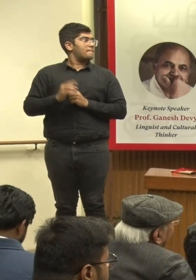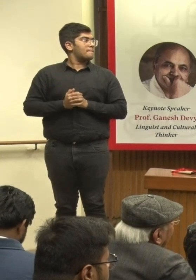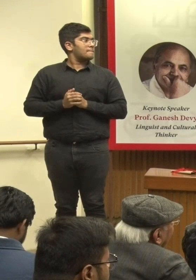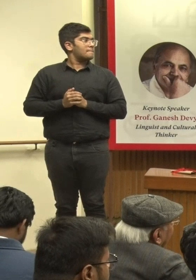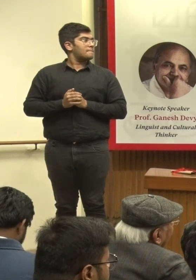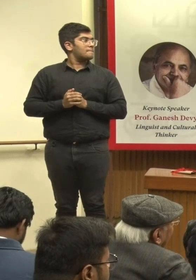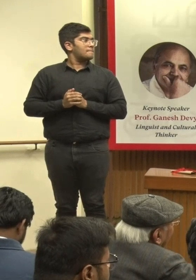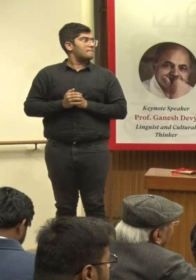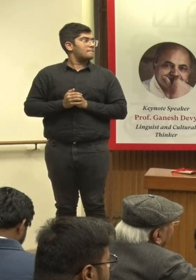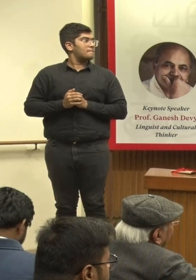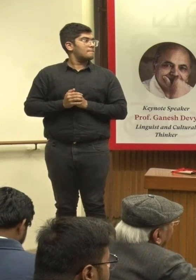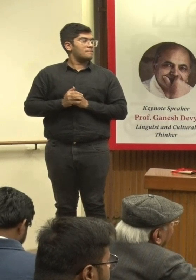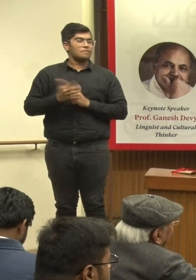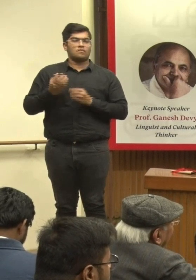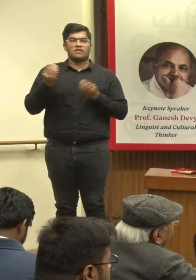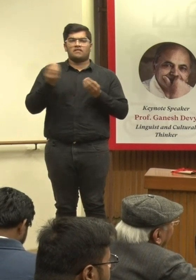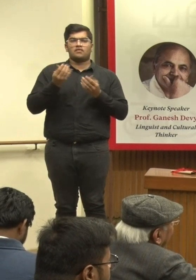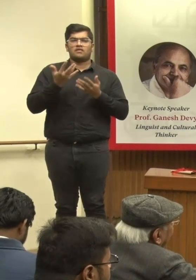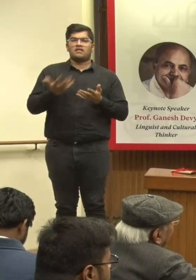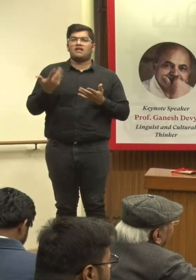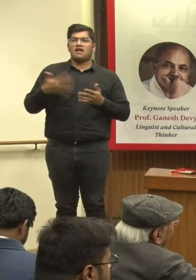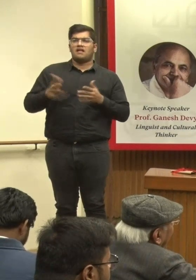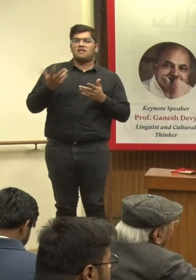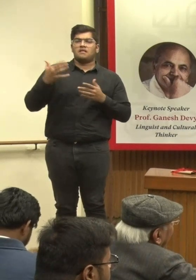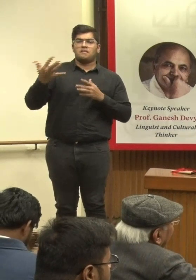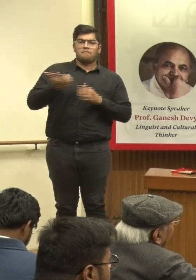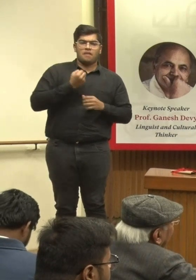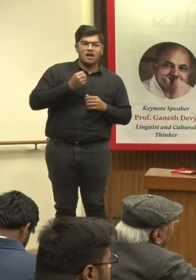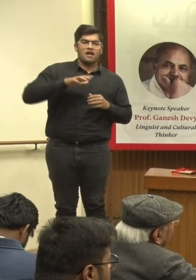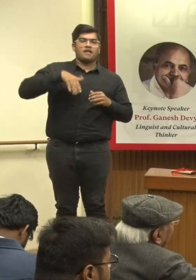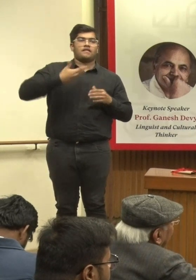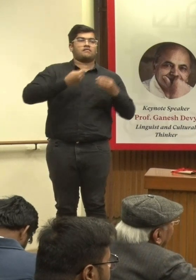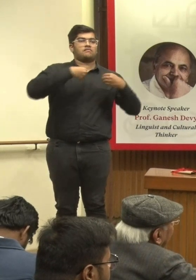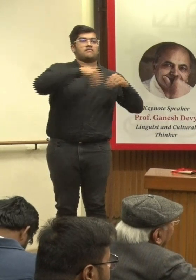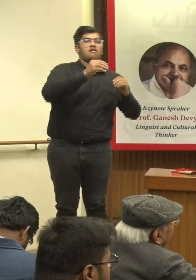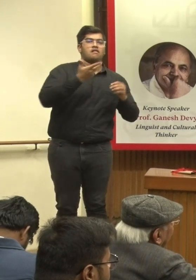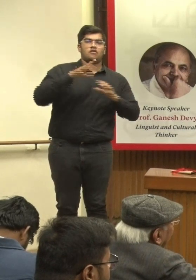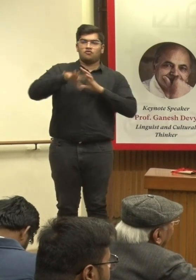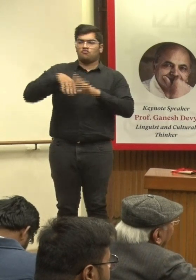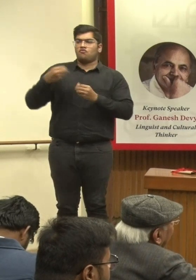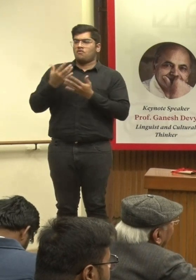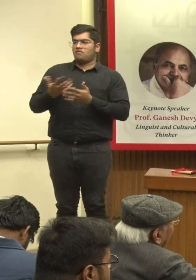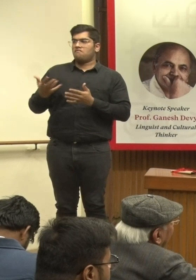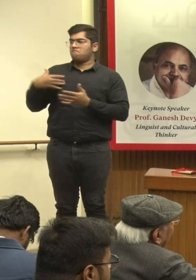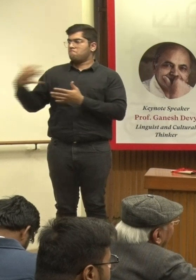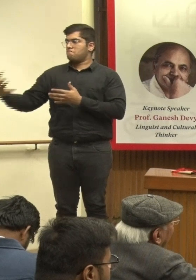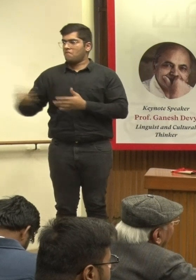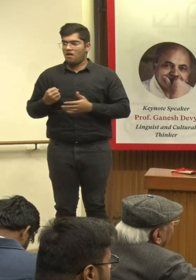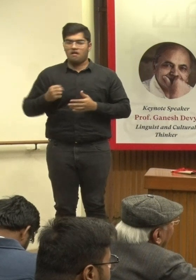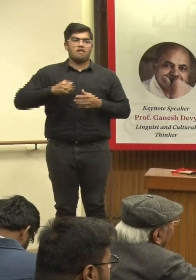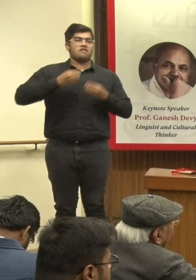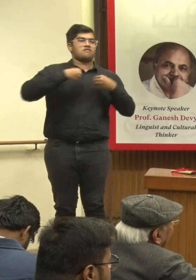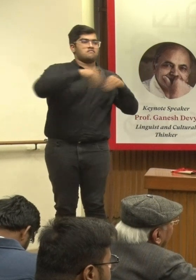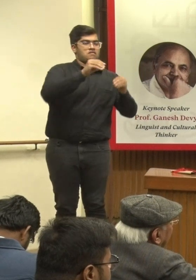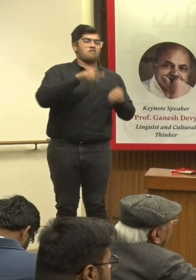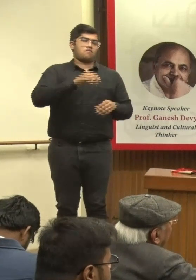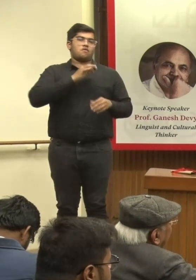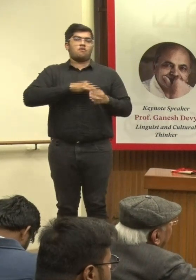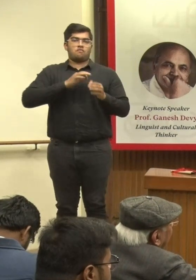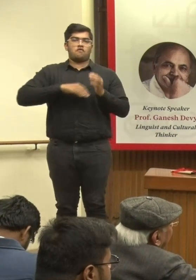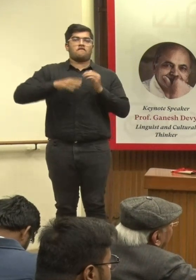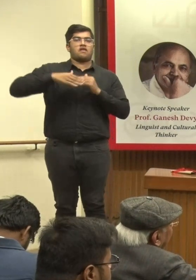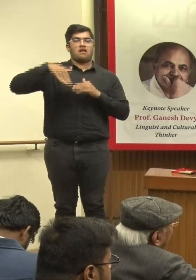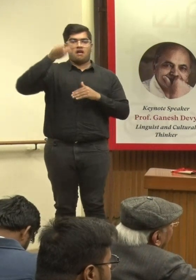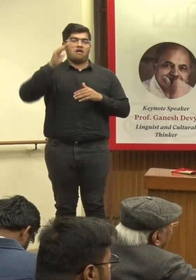To buy and resell stolen goods is an extremely profitable profession, and